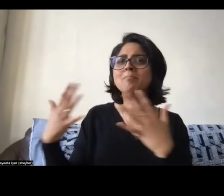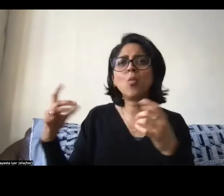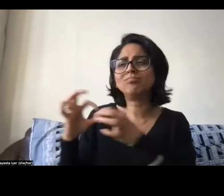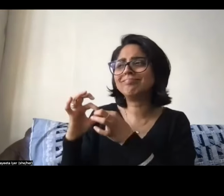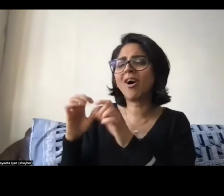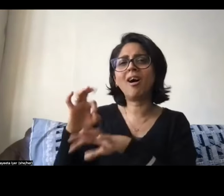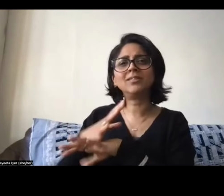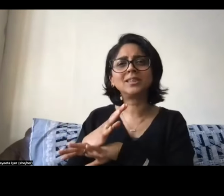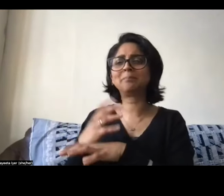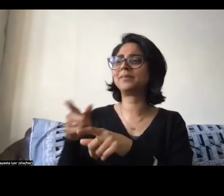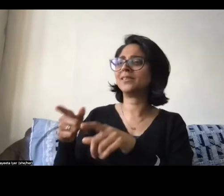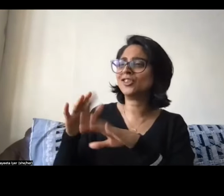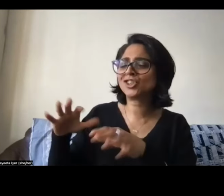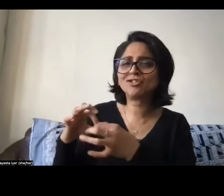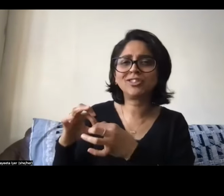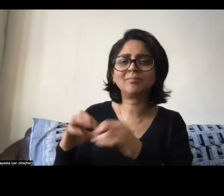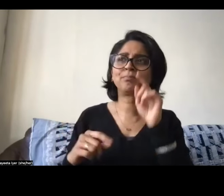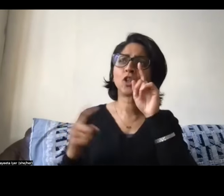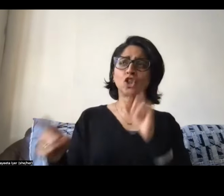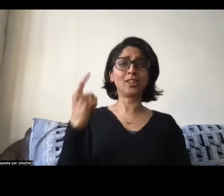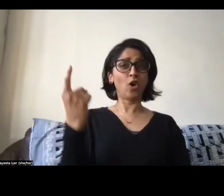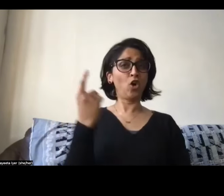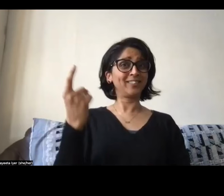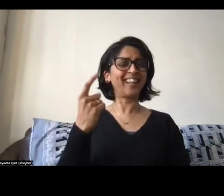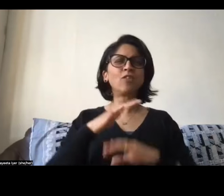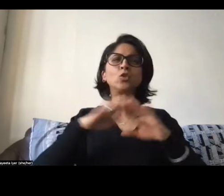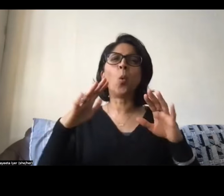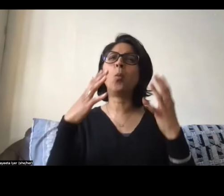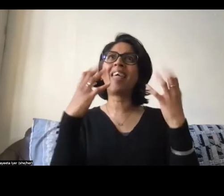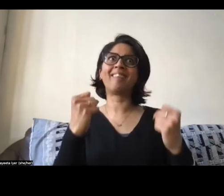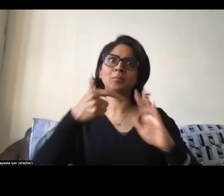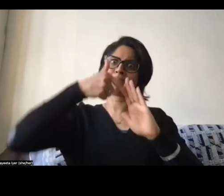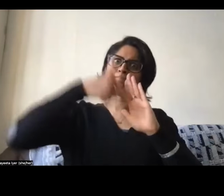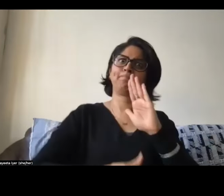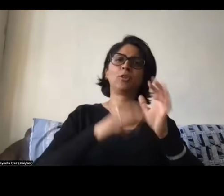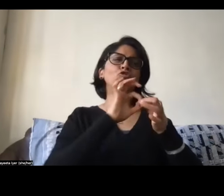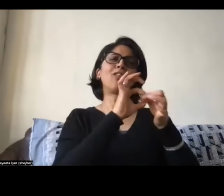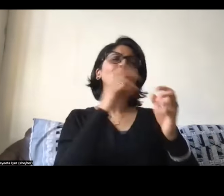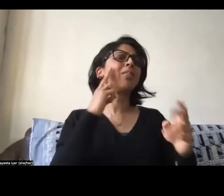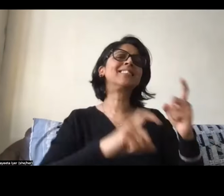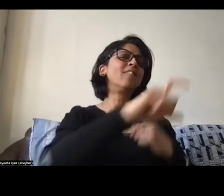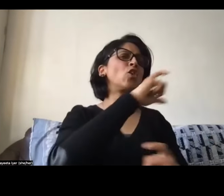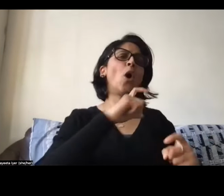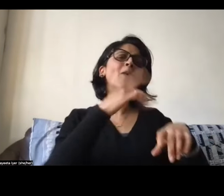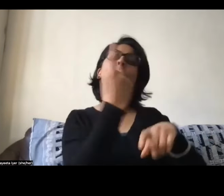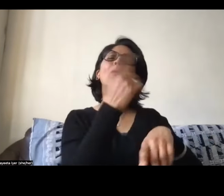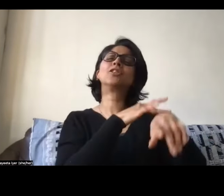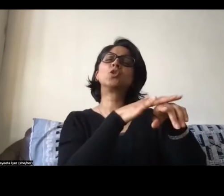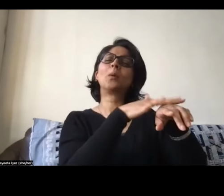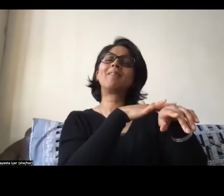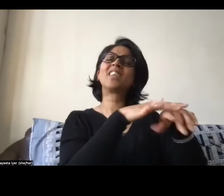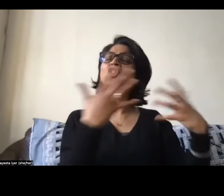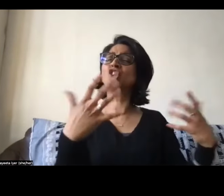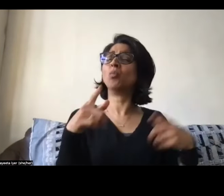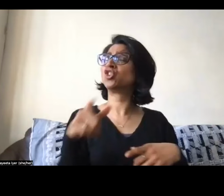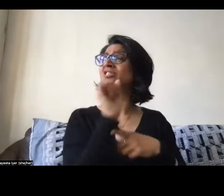more quality time with my family. I could spend time with my husband. And she didn't really have much of